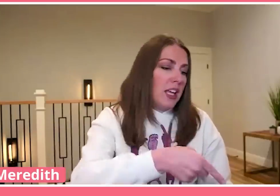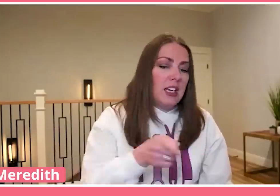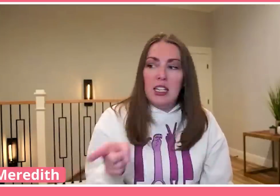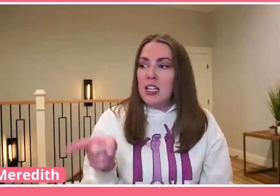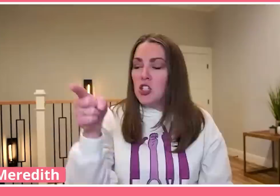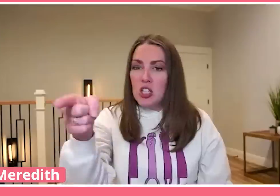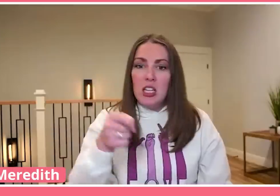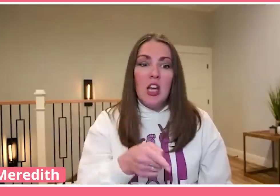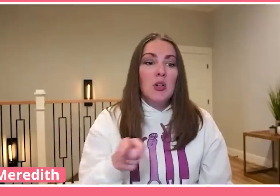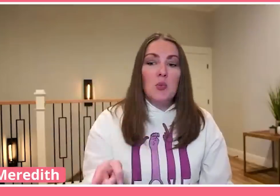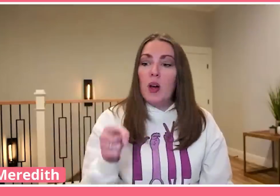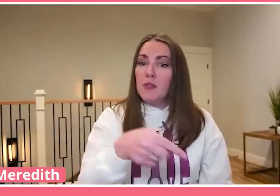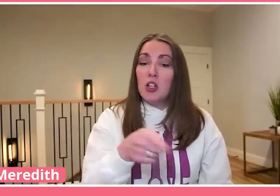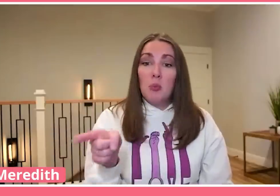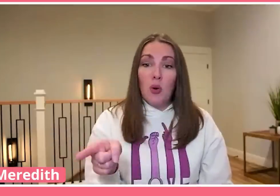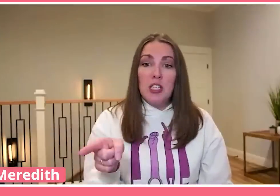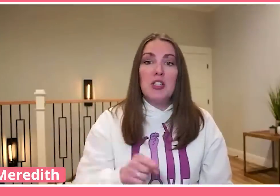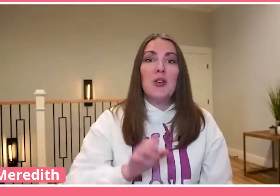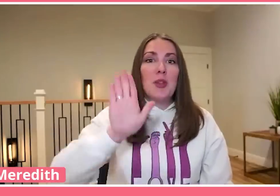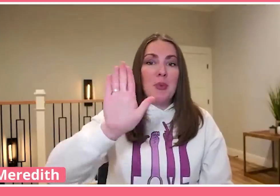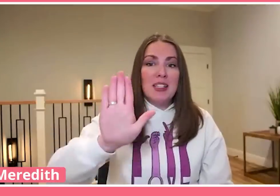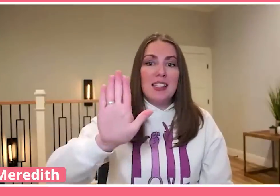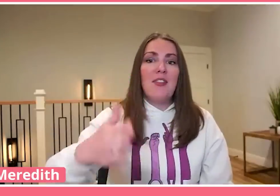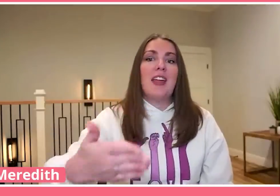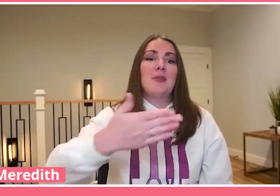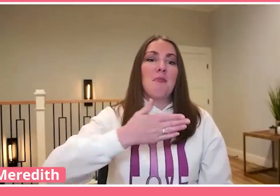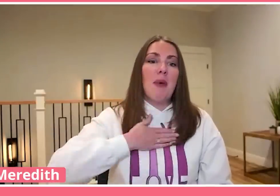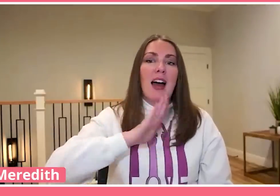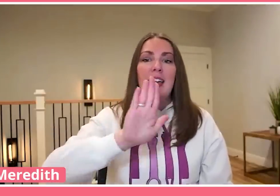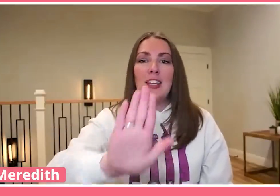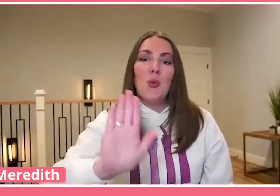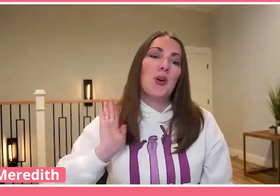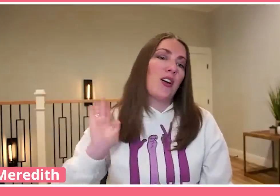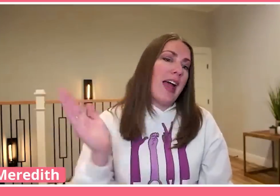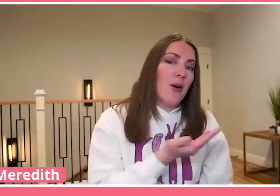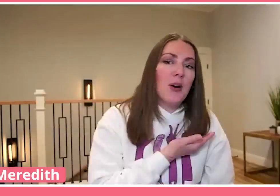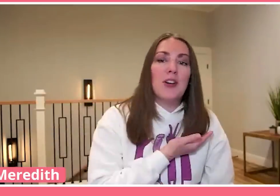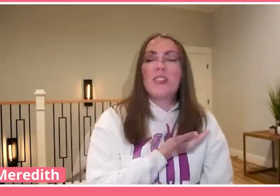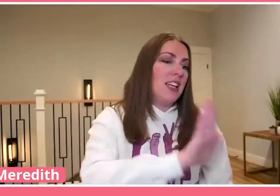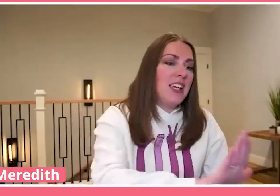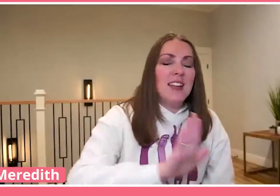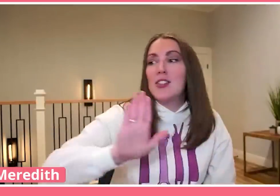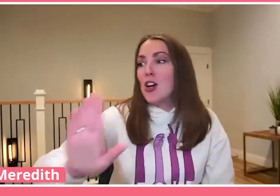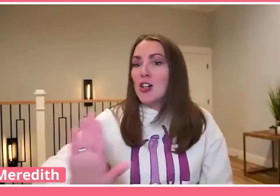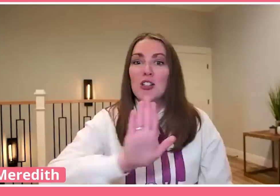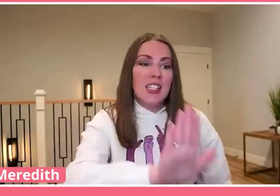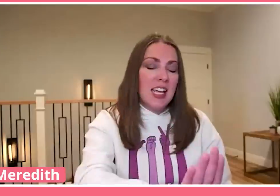it, he, she, whatever you're pointing to, the possessive hand, my, your, ours, his, hers, it.